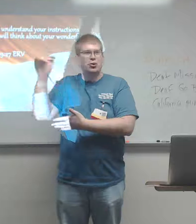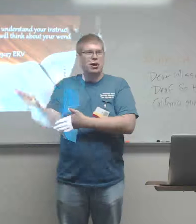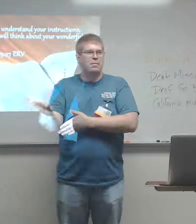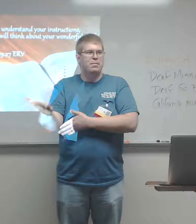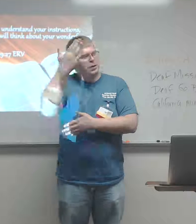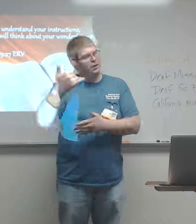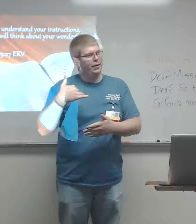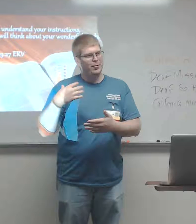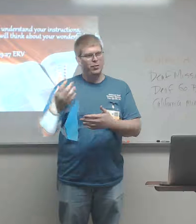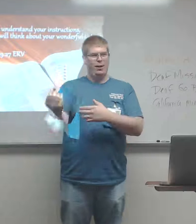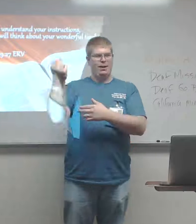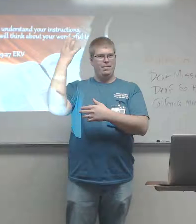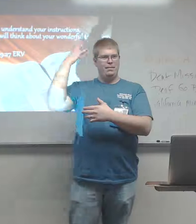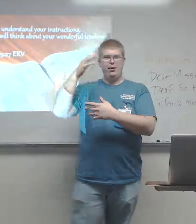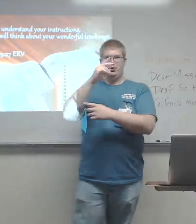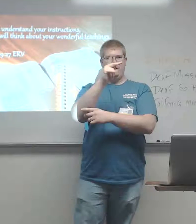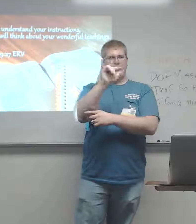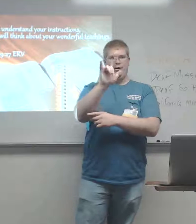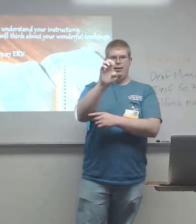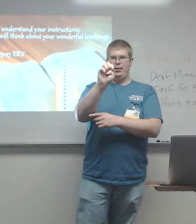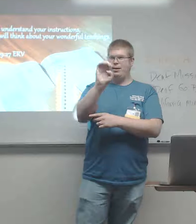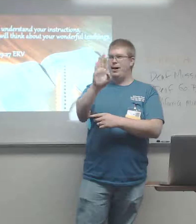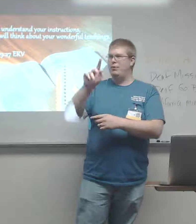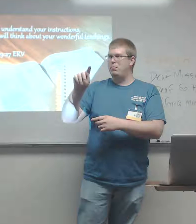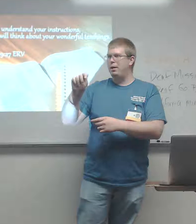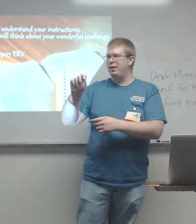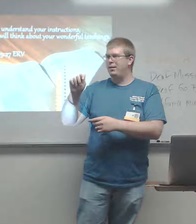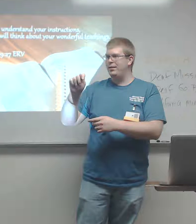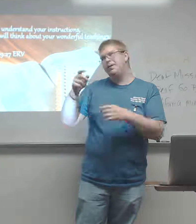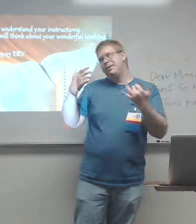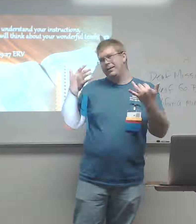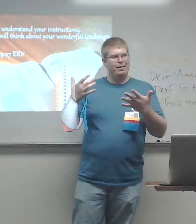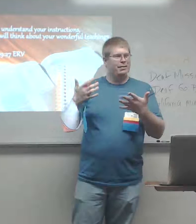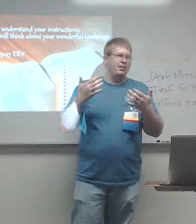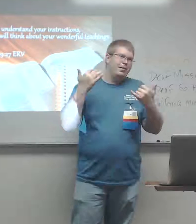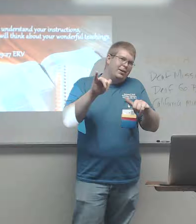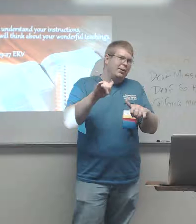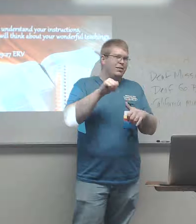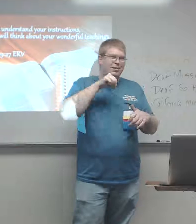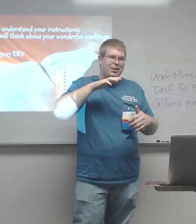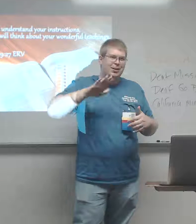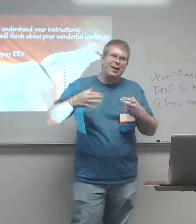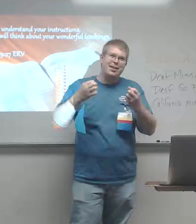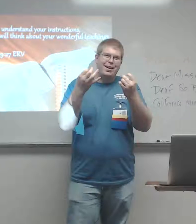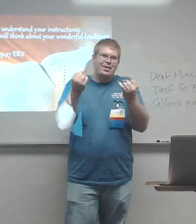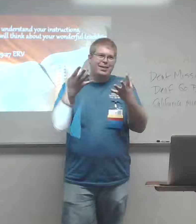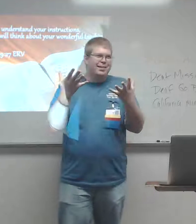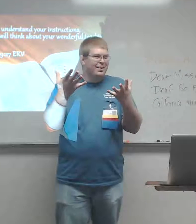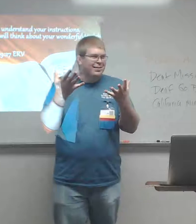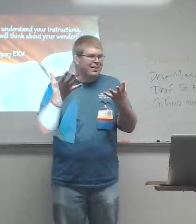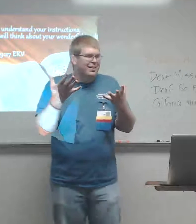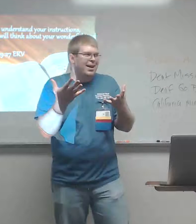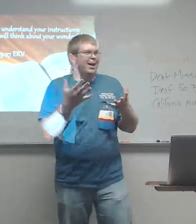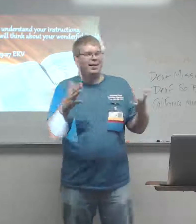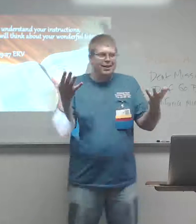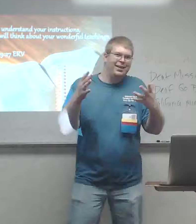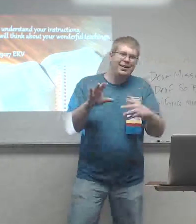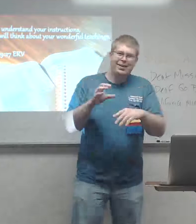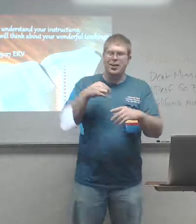Yesterday morning, we had a picture of Kyle Butt. It still hadn't yet been signed. So